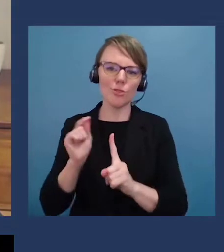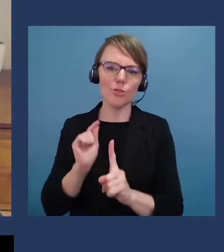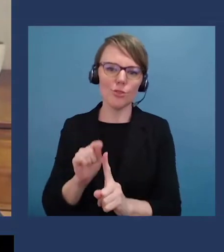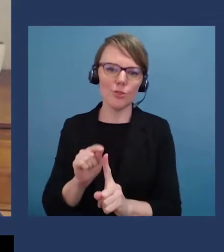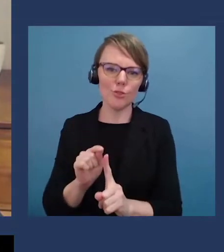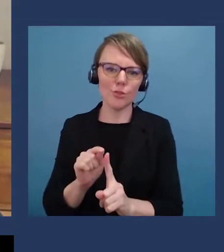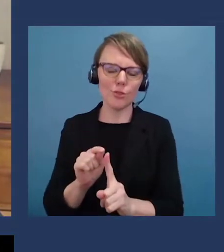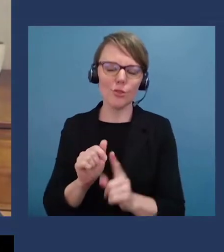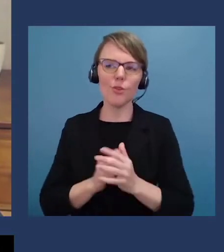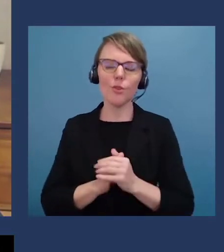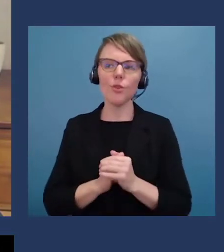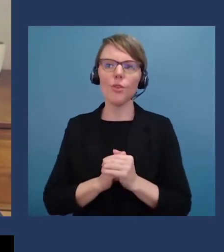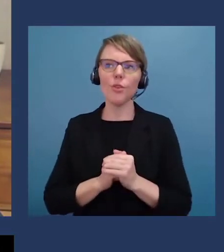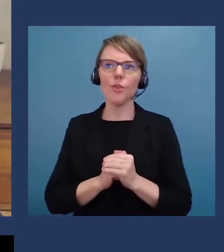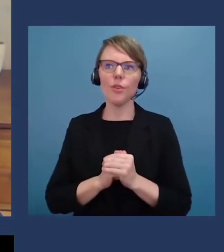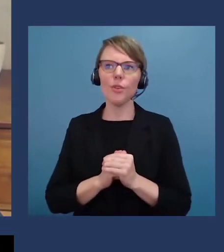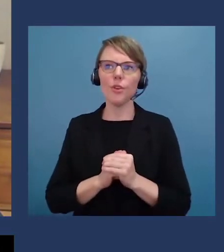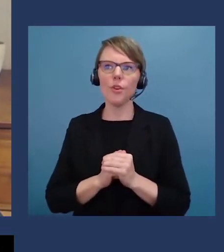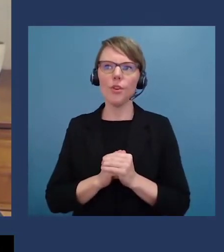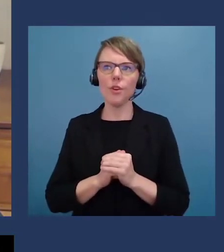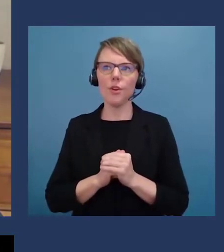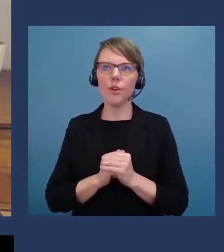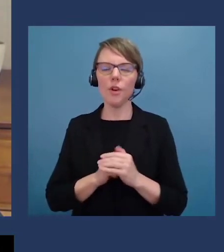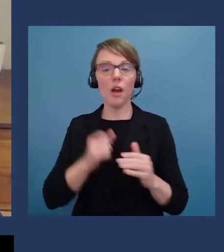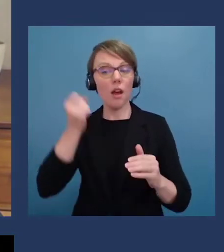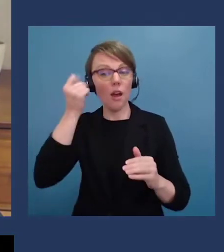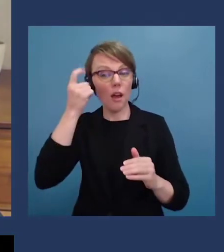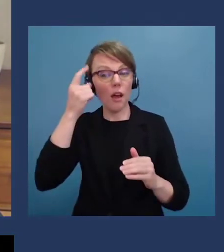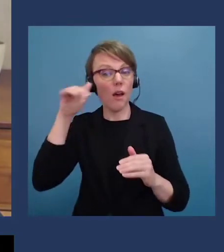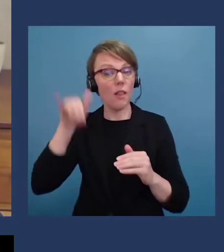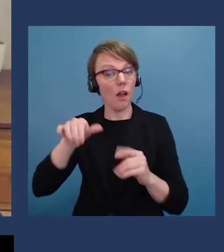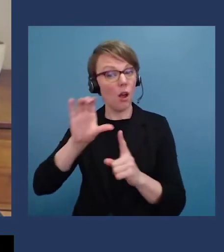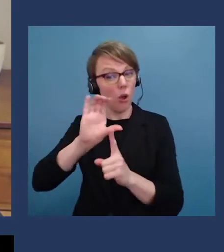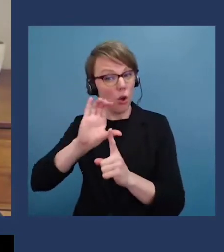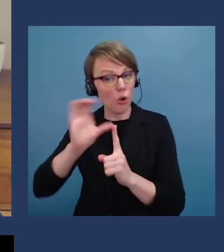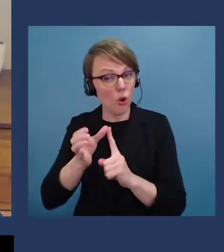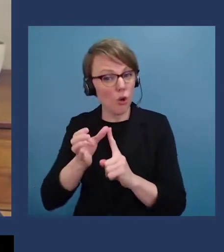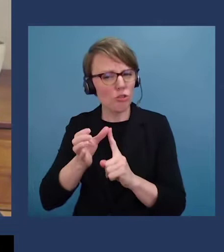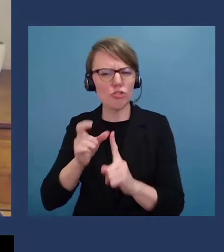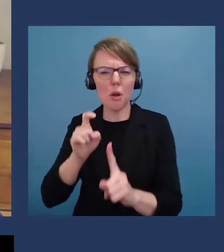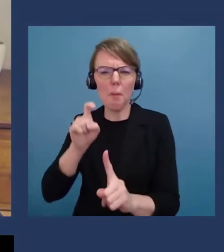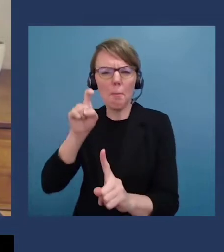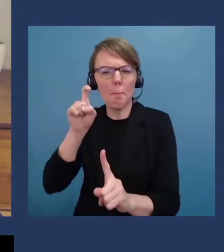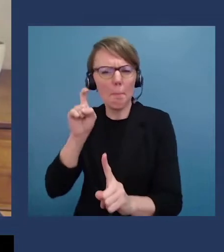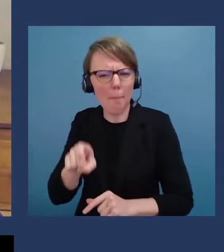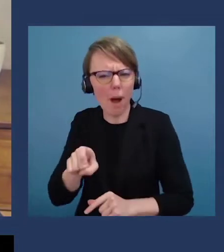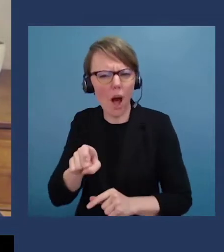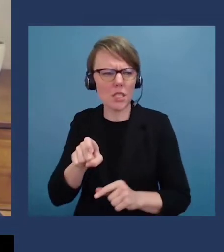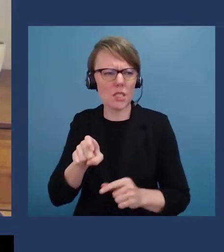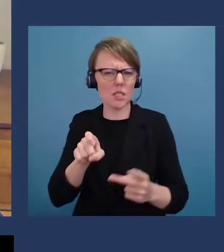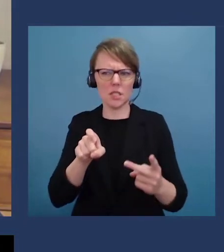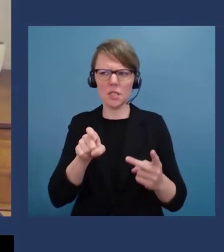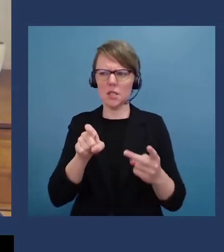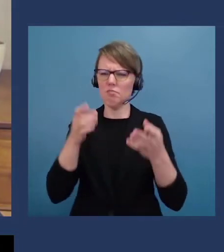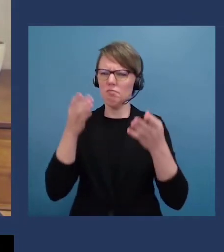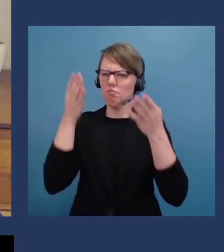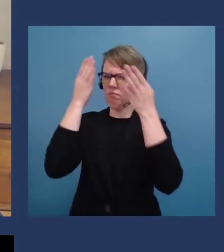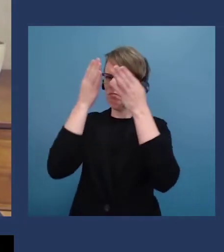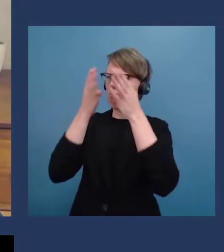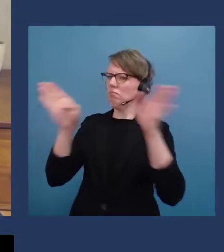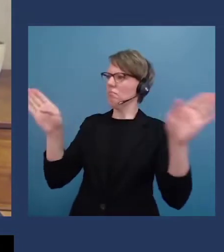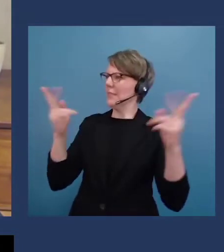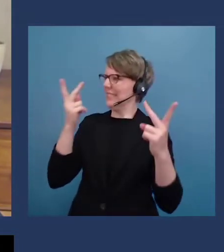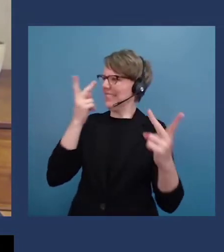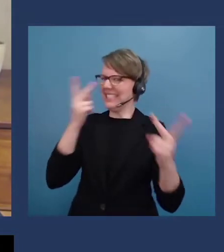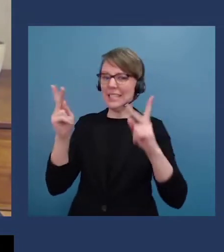around accessibility. And so that's how I came to it. But quite honestly, the last 10 years or so that I have been very actively